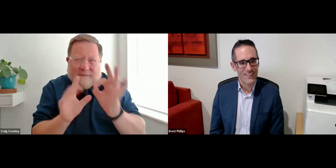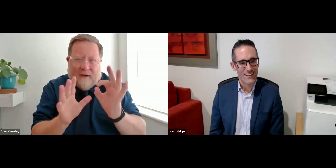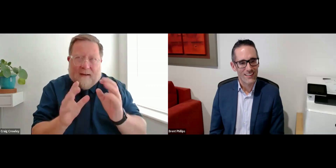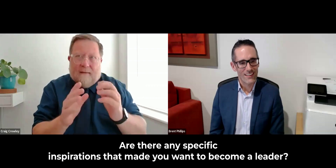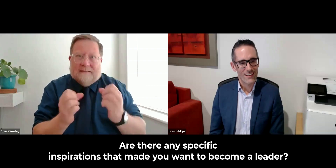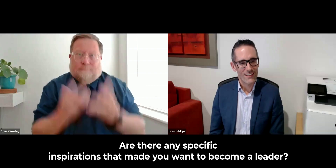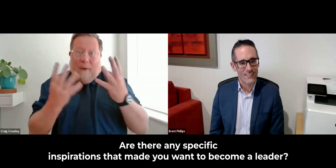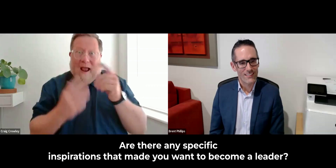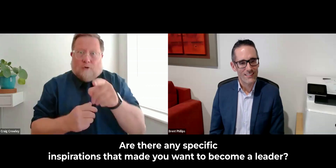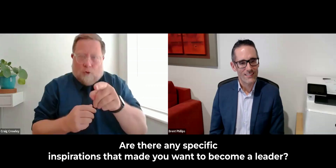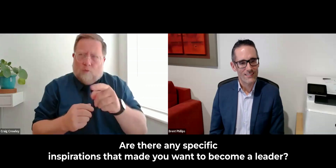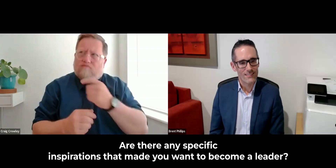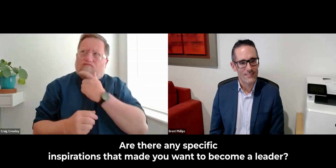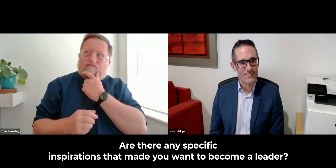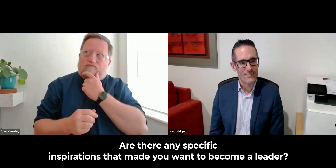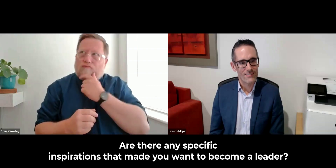What are there any specific